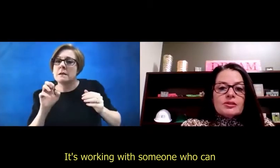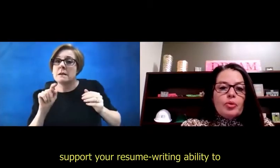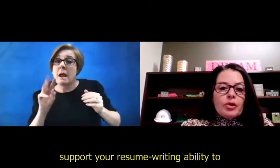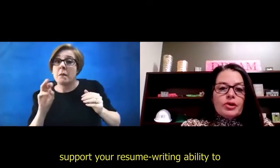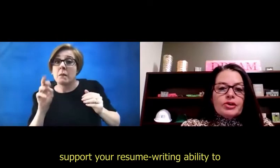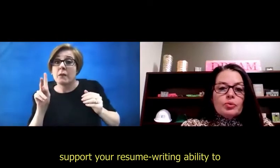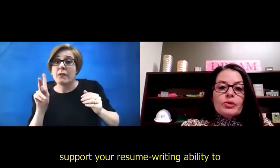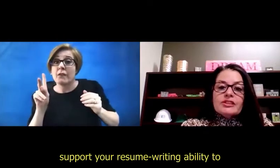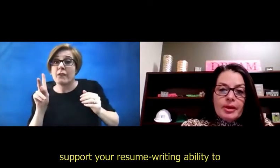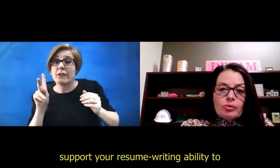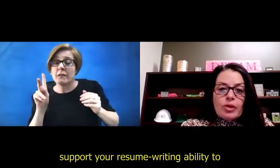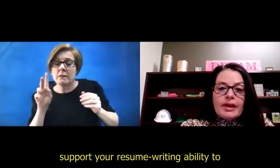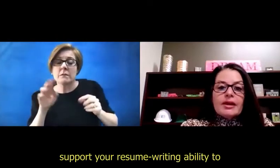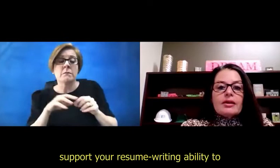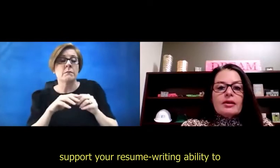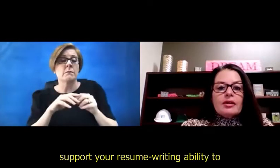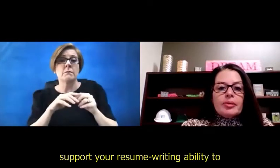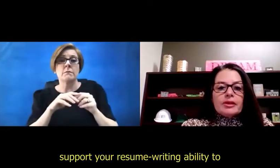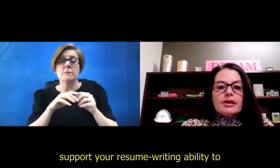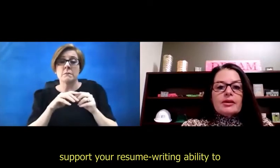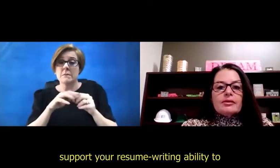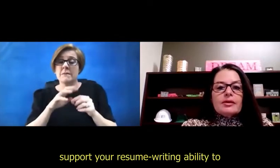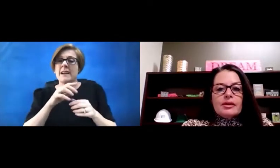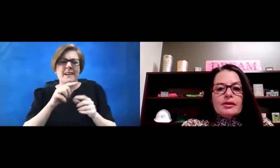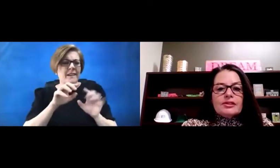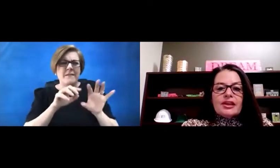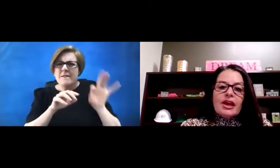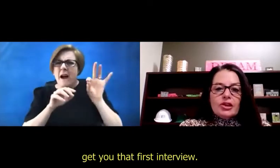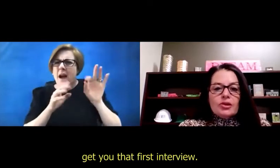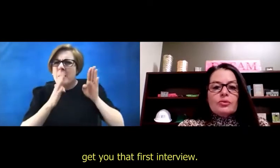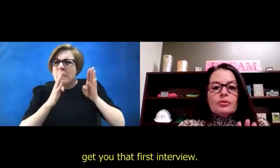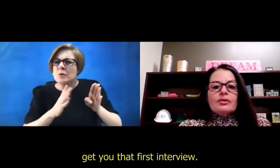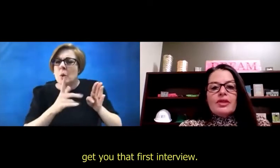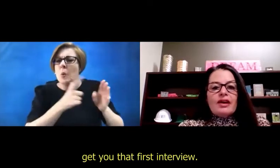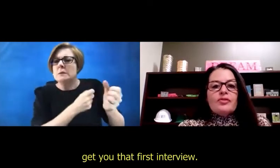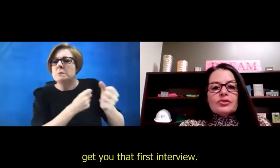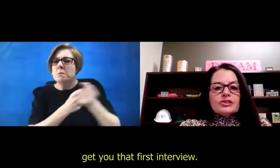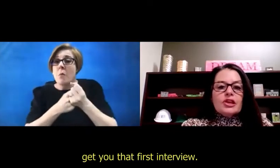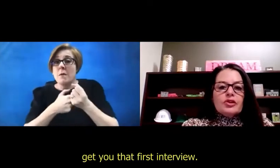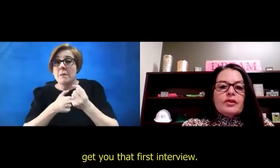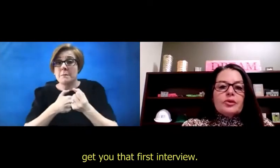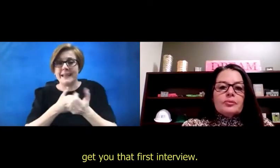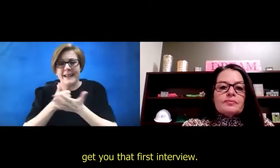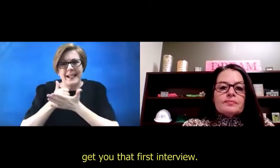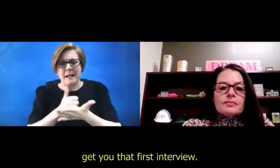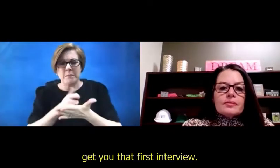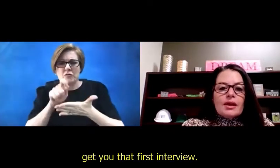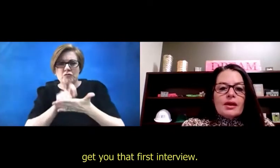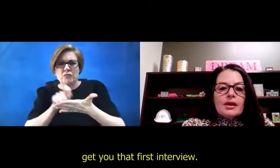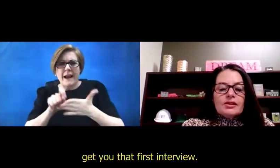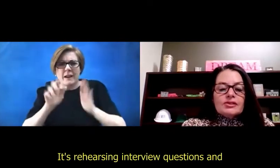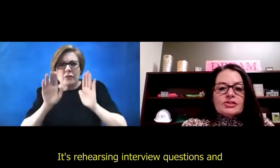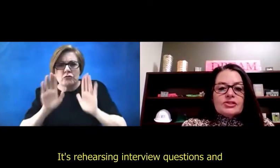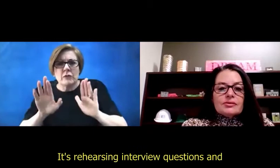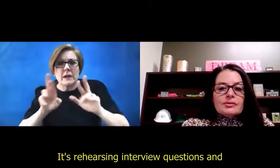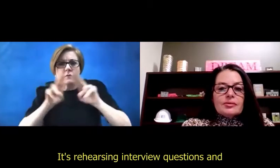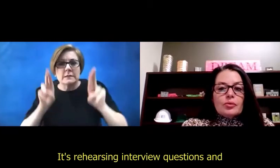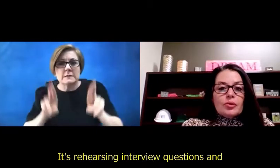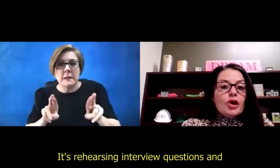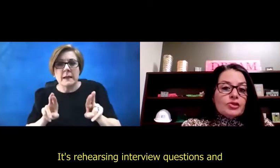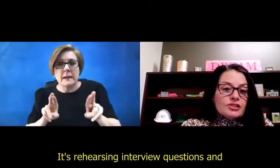someone who can support your resume writing ability to get you that first interview.